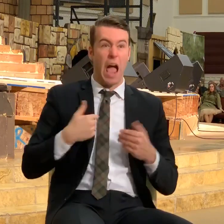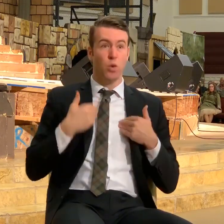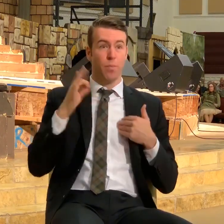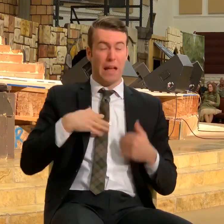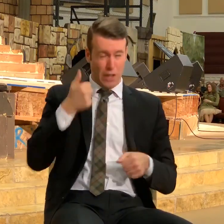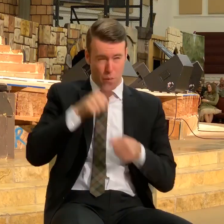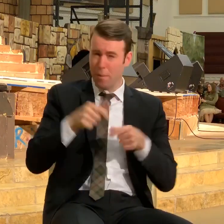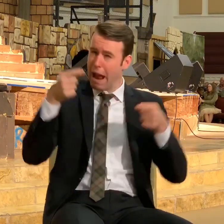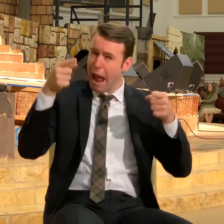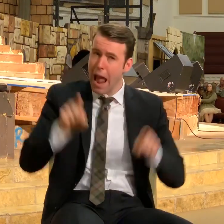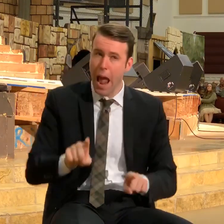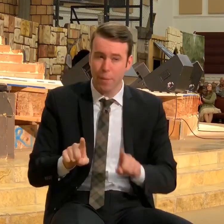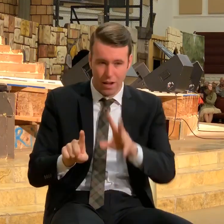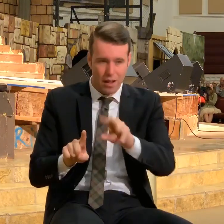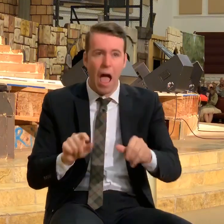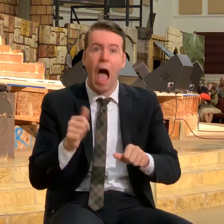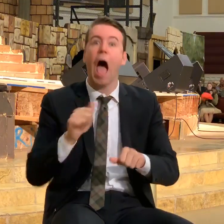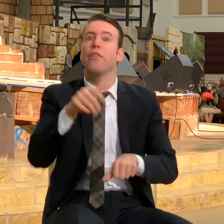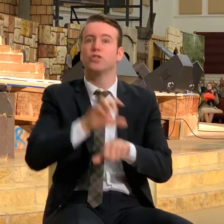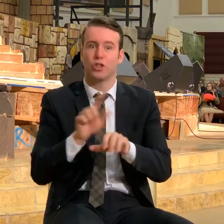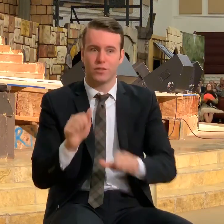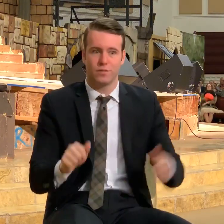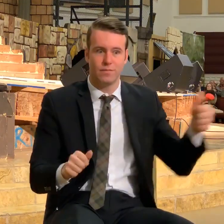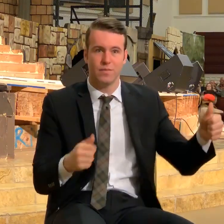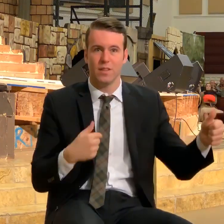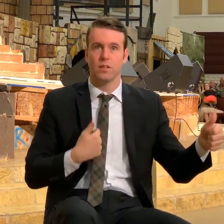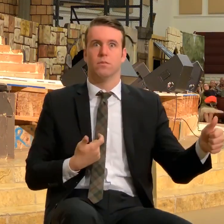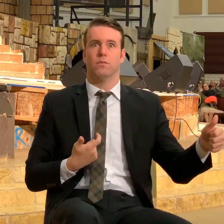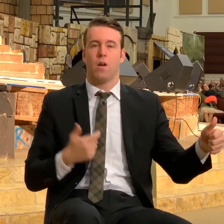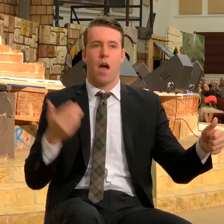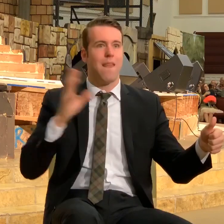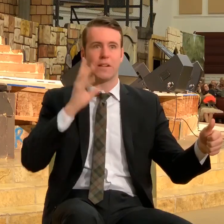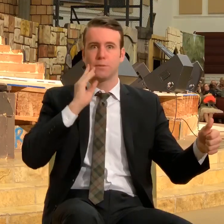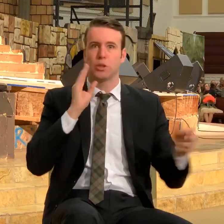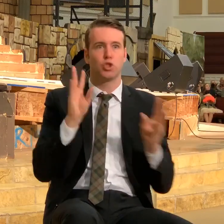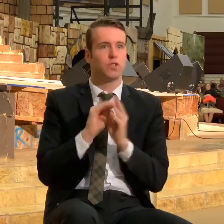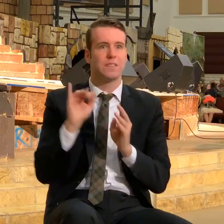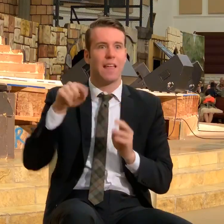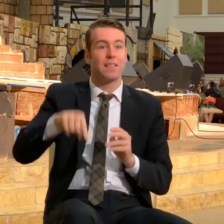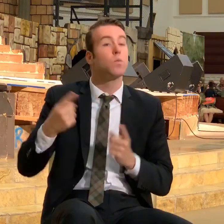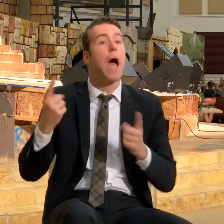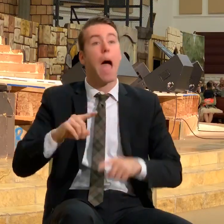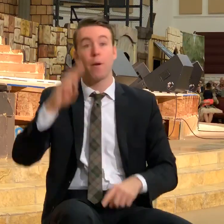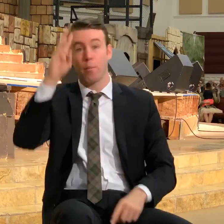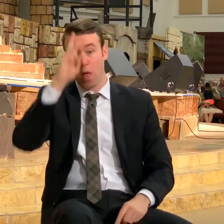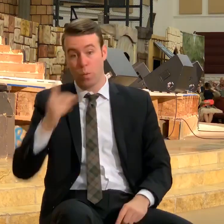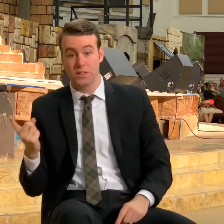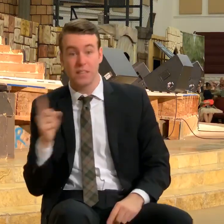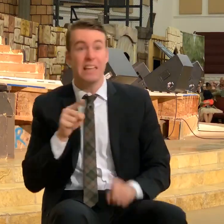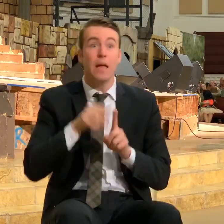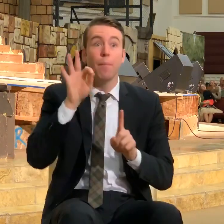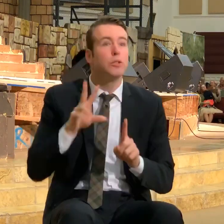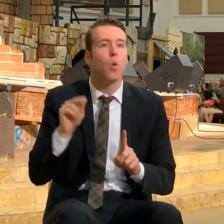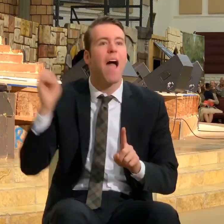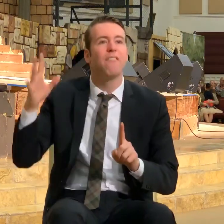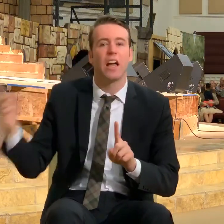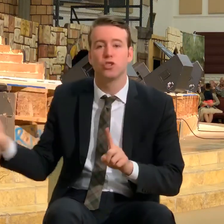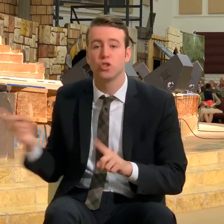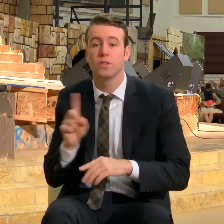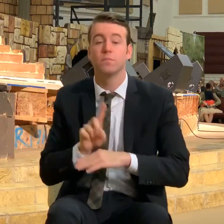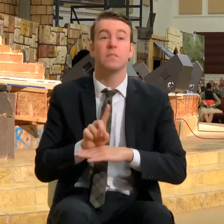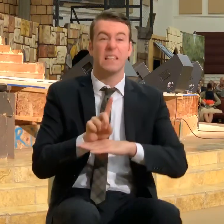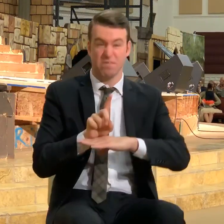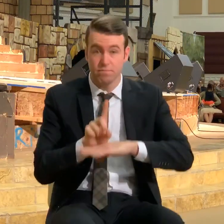And I remember sitting on the second chair. I was going, "Oh, my Lord, I've never been in a service like this." And Brother Wilson got up and marked that man